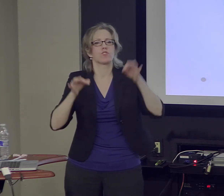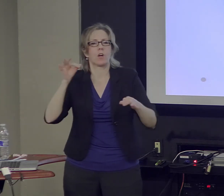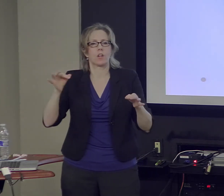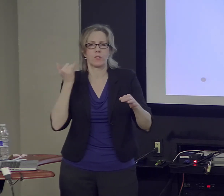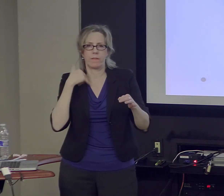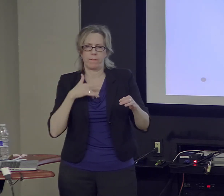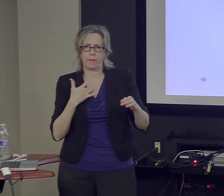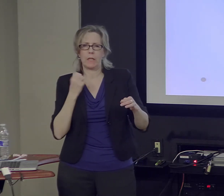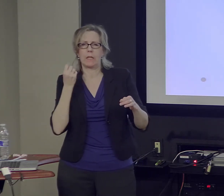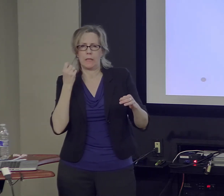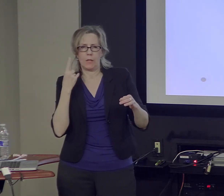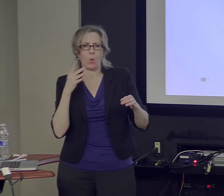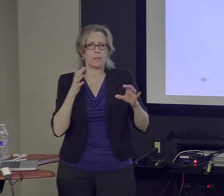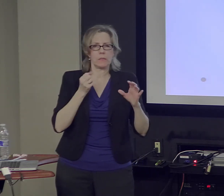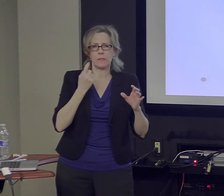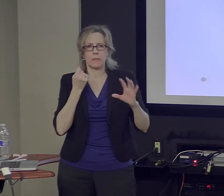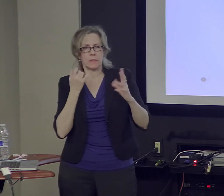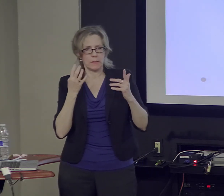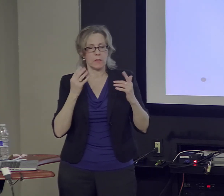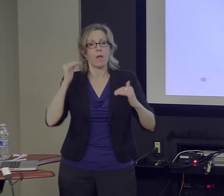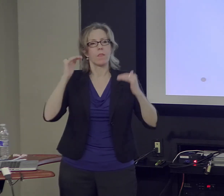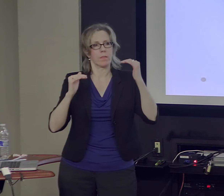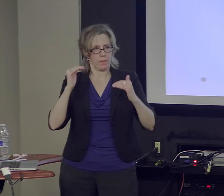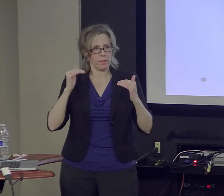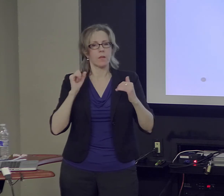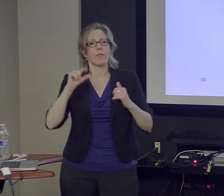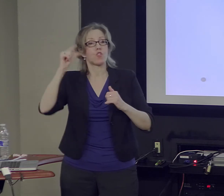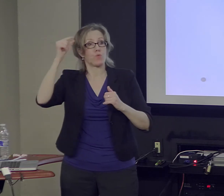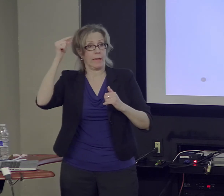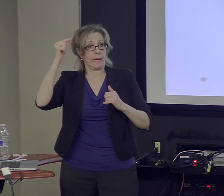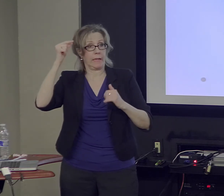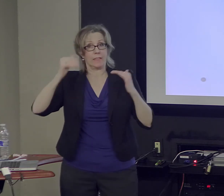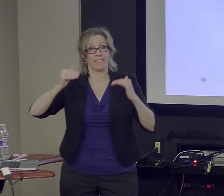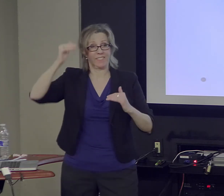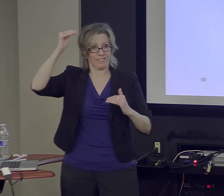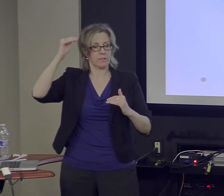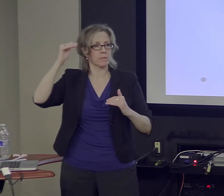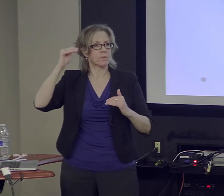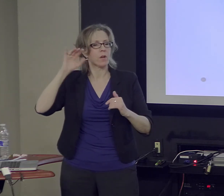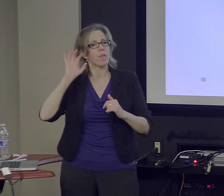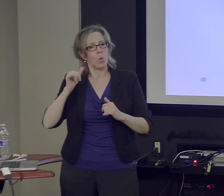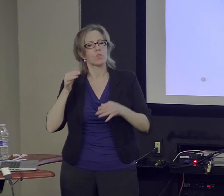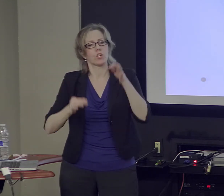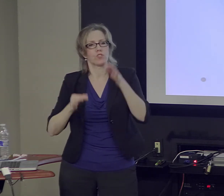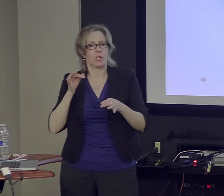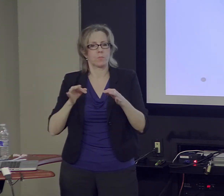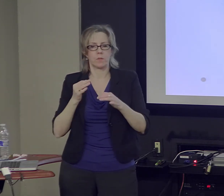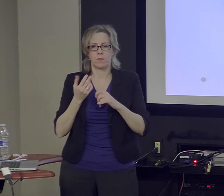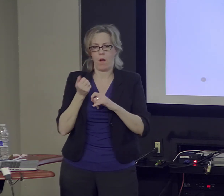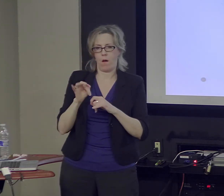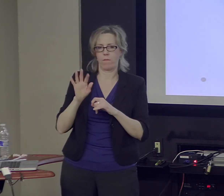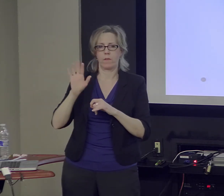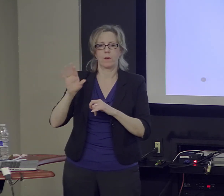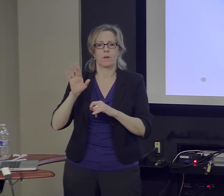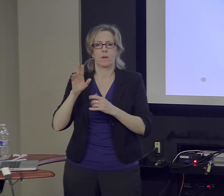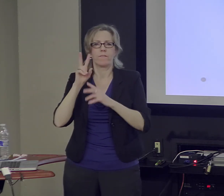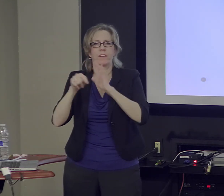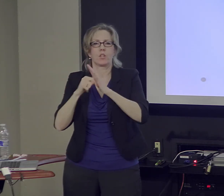What I wanted to capture is how people felt about seeing a video in their own sign language,